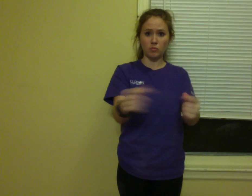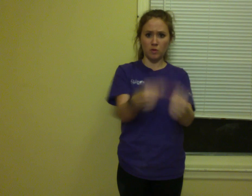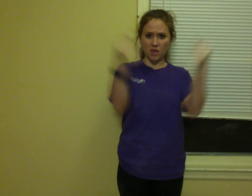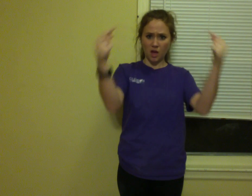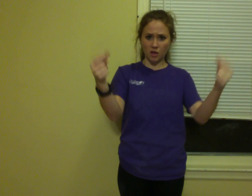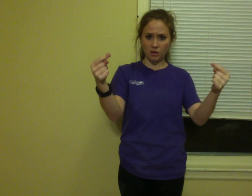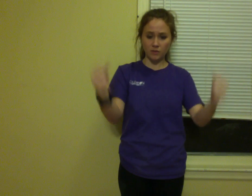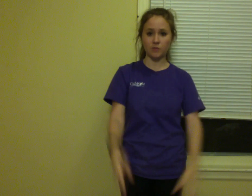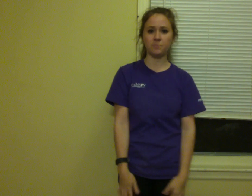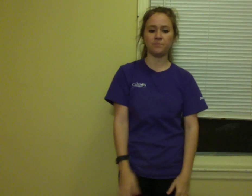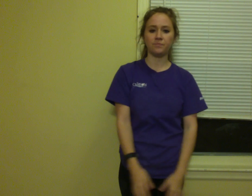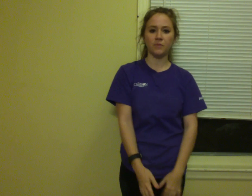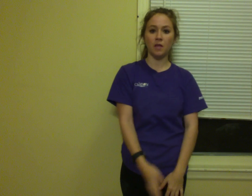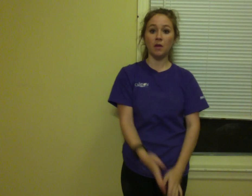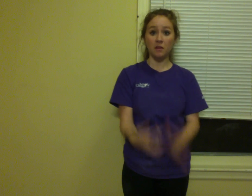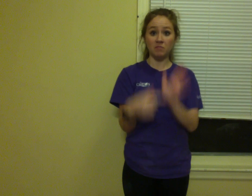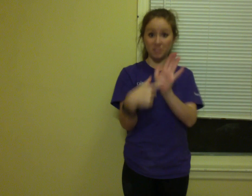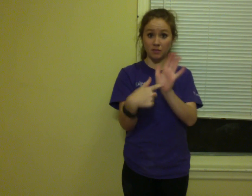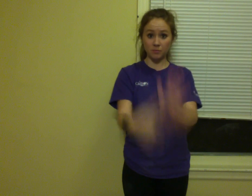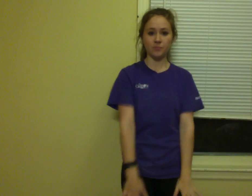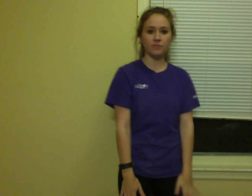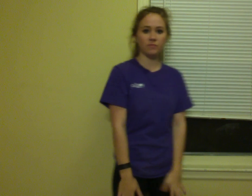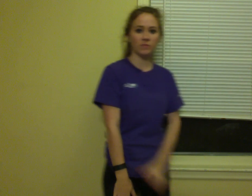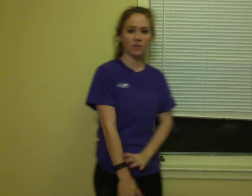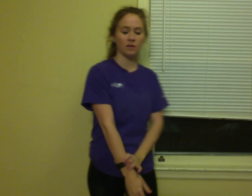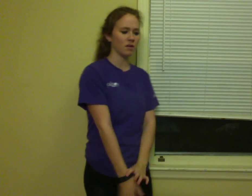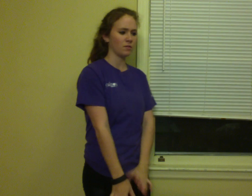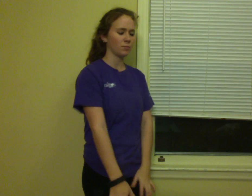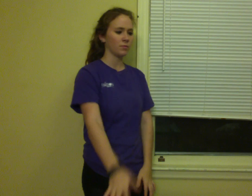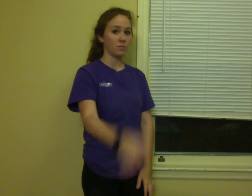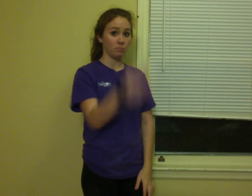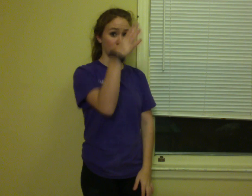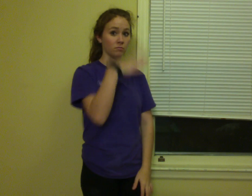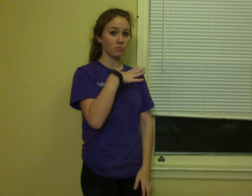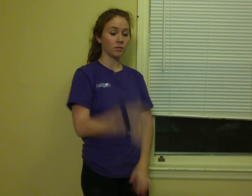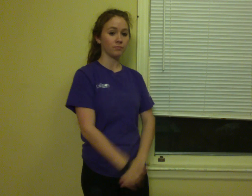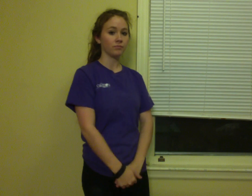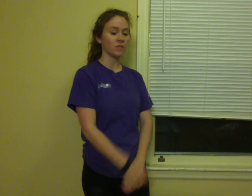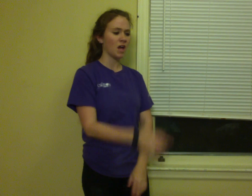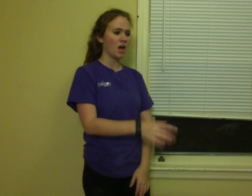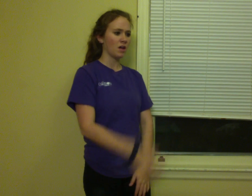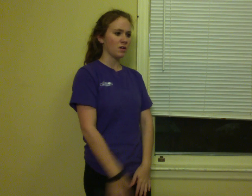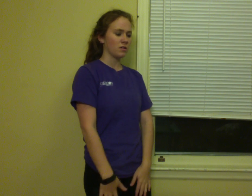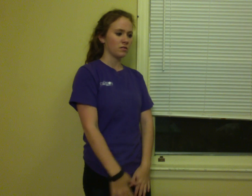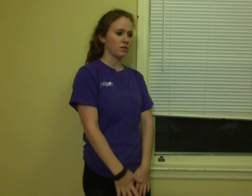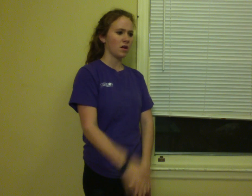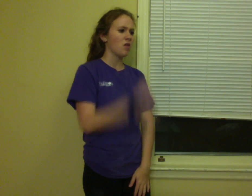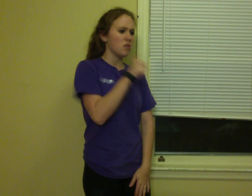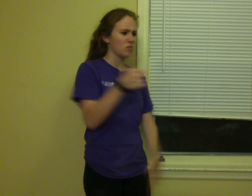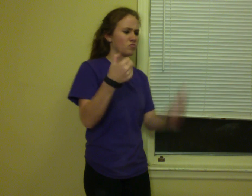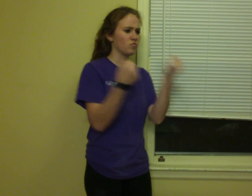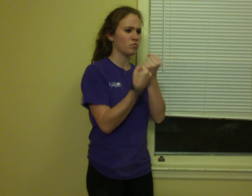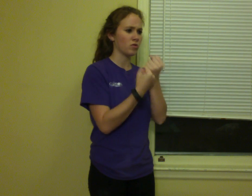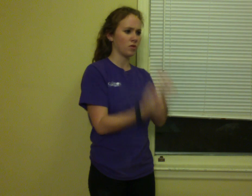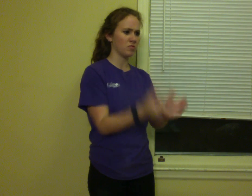confident the governor will have the support of the House on this bill. Mr. Speaker, as usual, the honorable